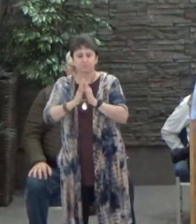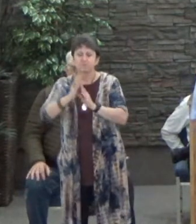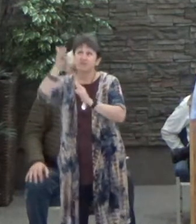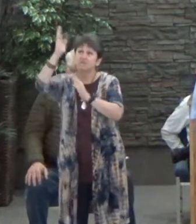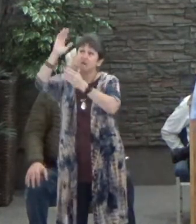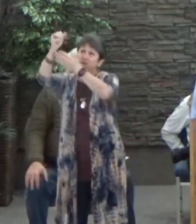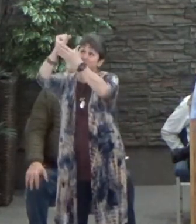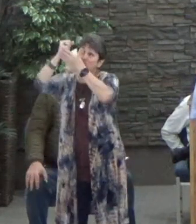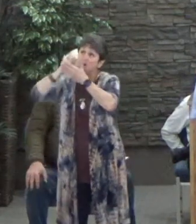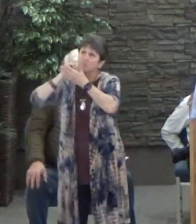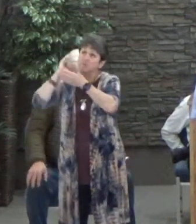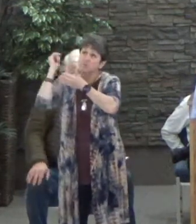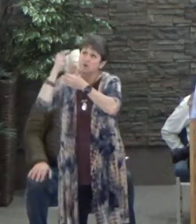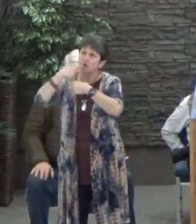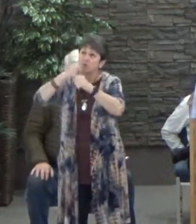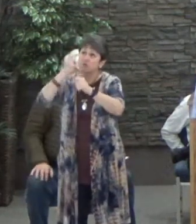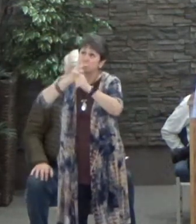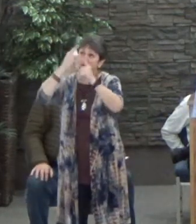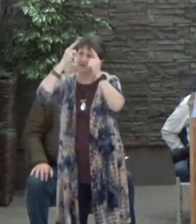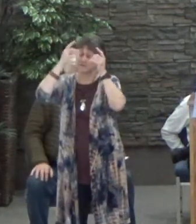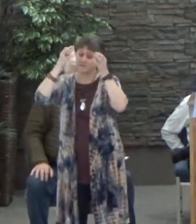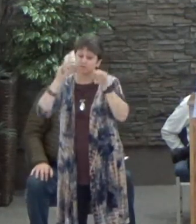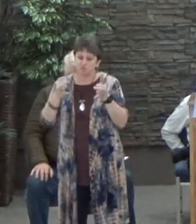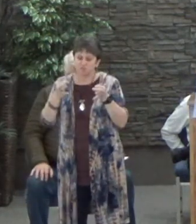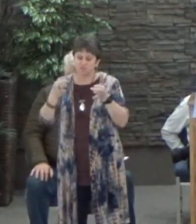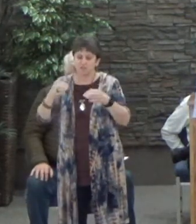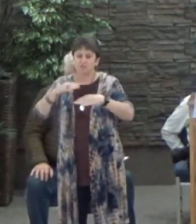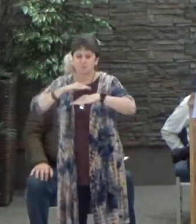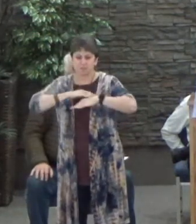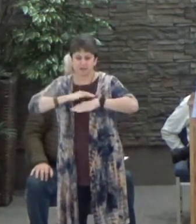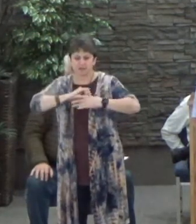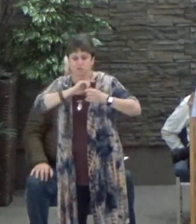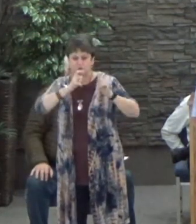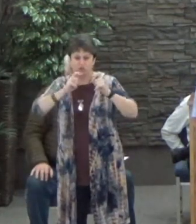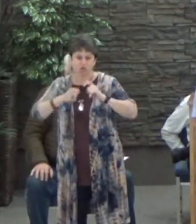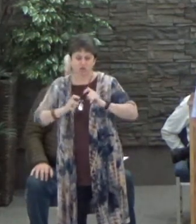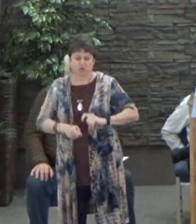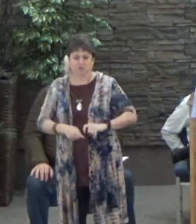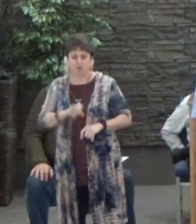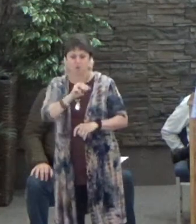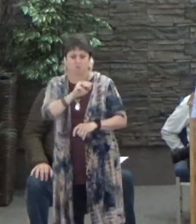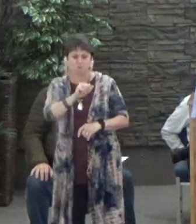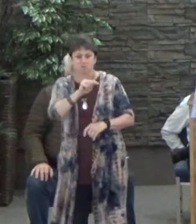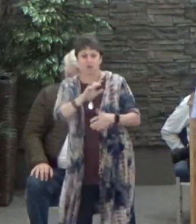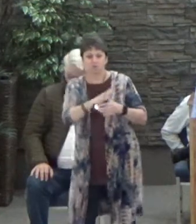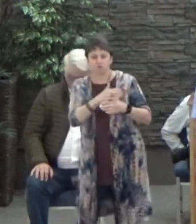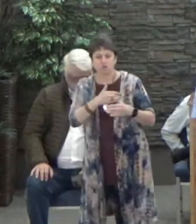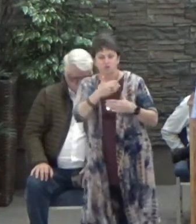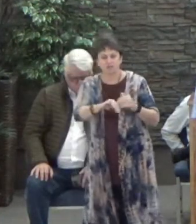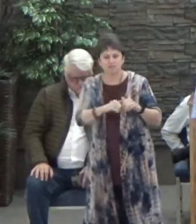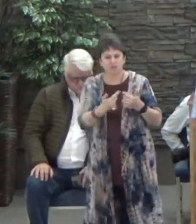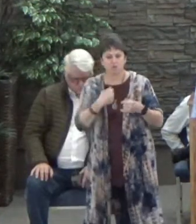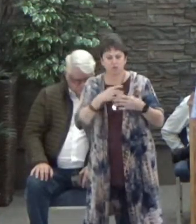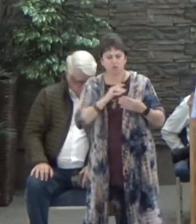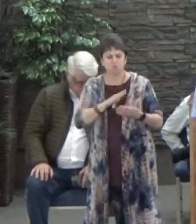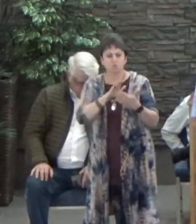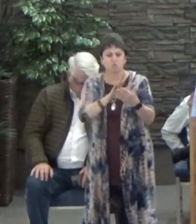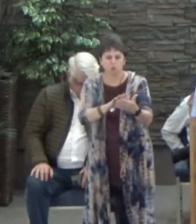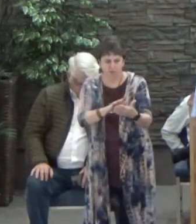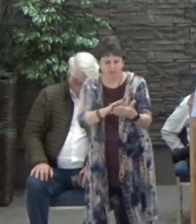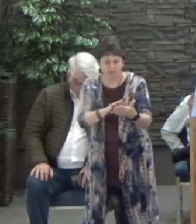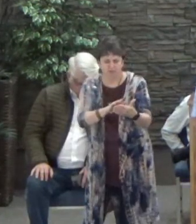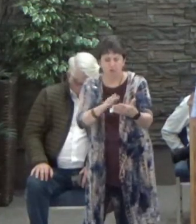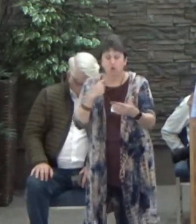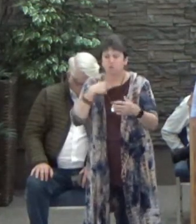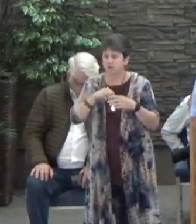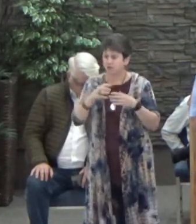to help us all make the right decisions in meeting these constant changes. Matt's going to share next how we would like to approach this. We